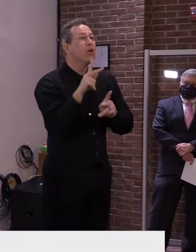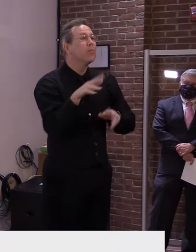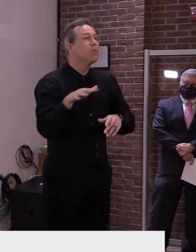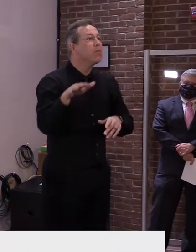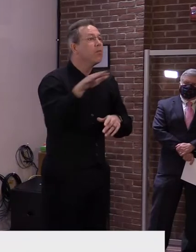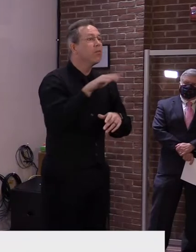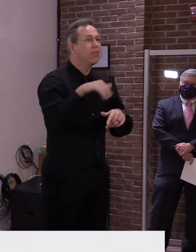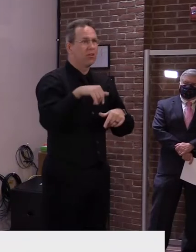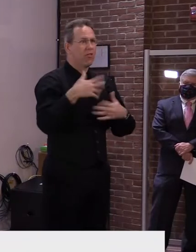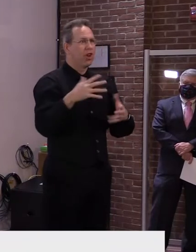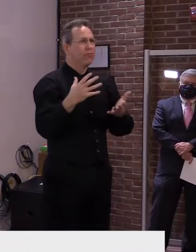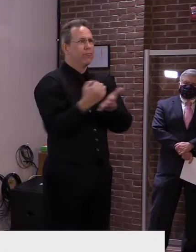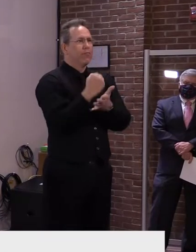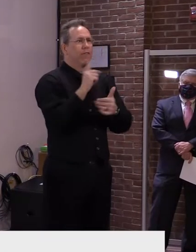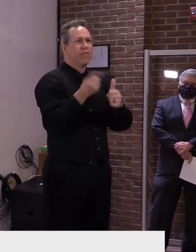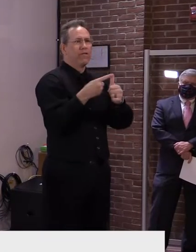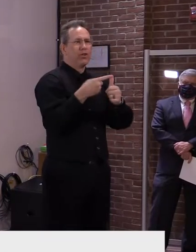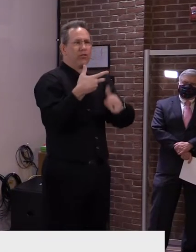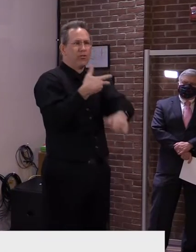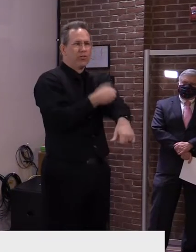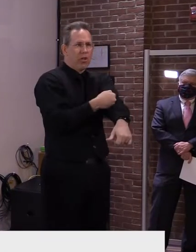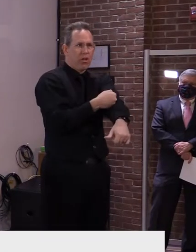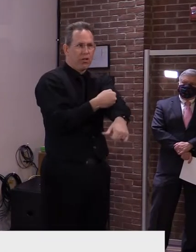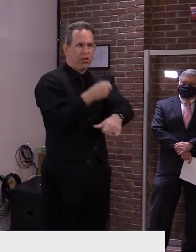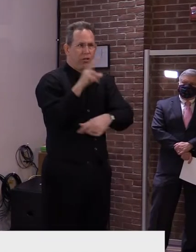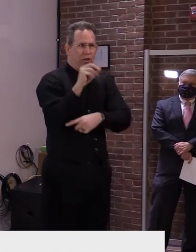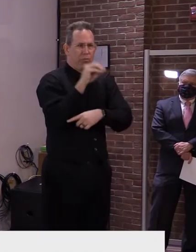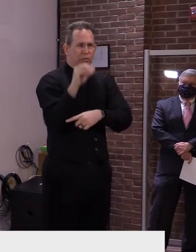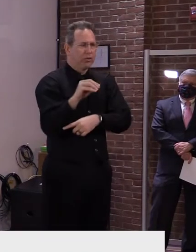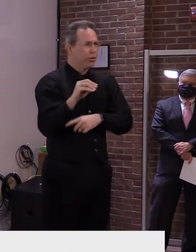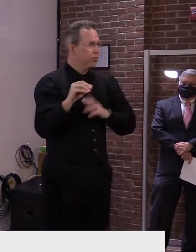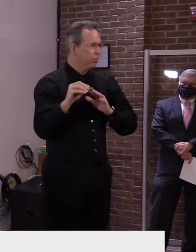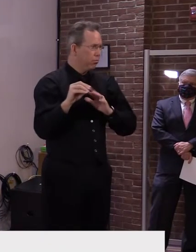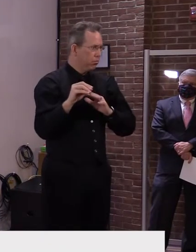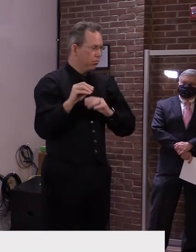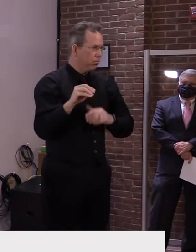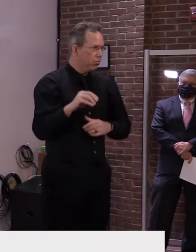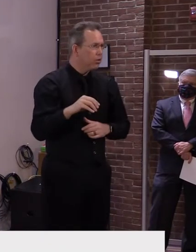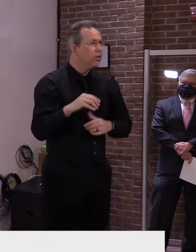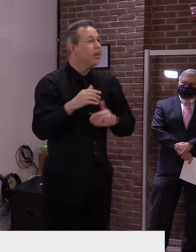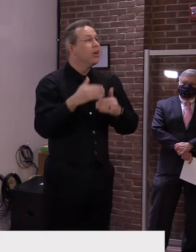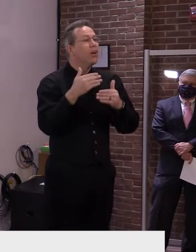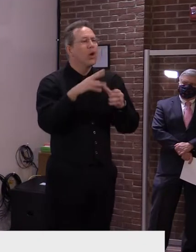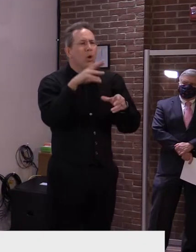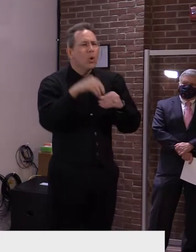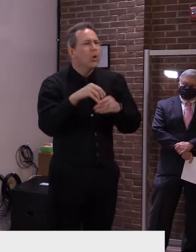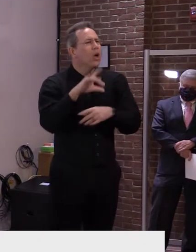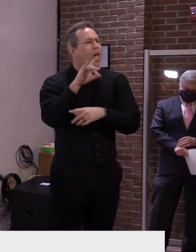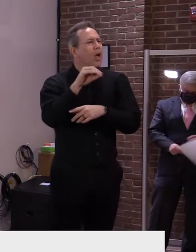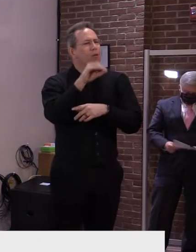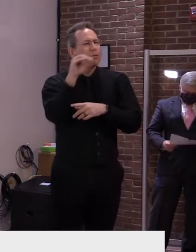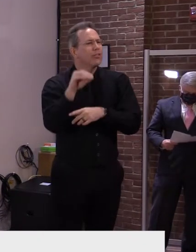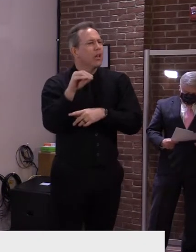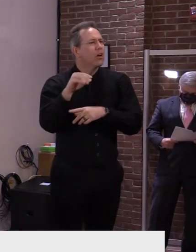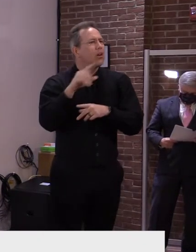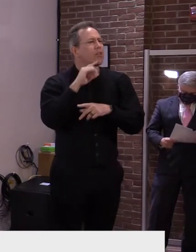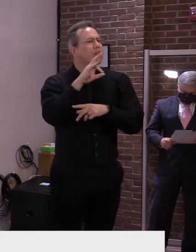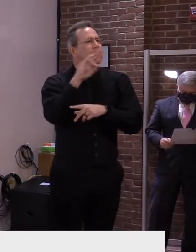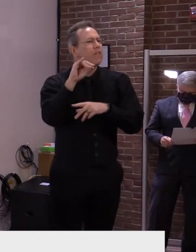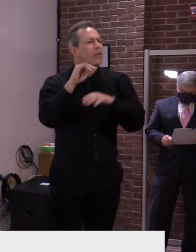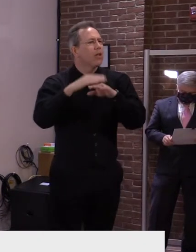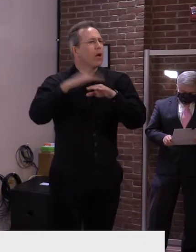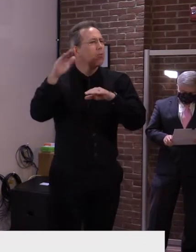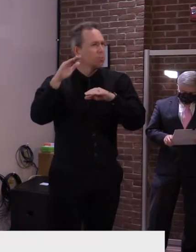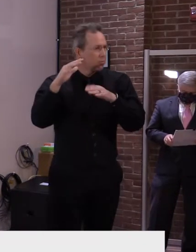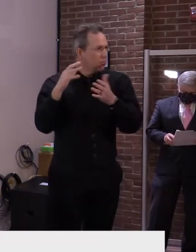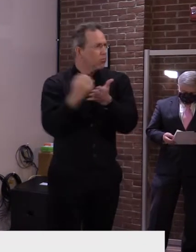least one dose. This includes over 80% of those over the age of 70 and those